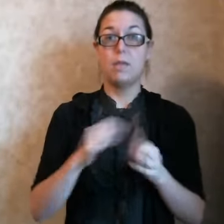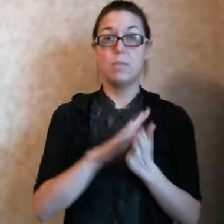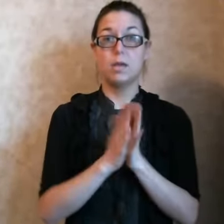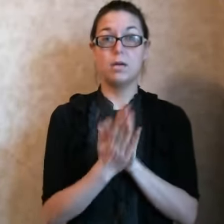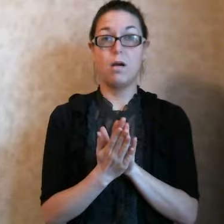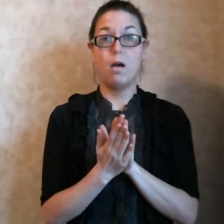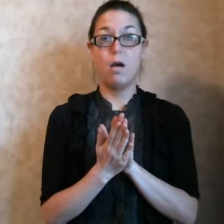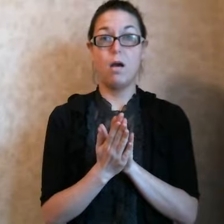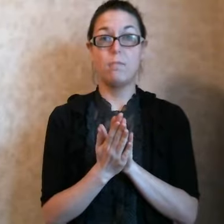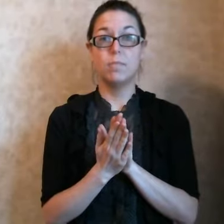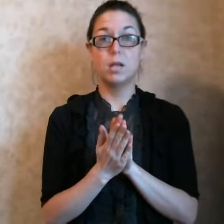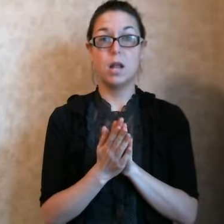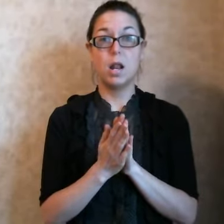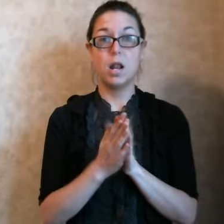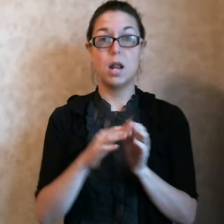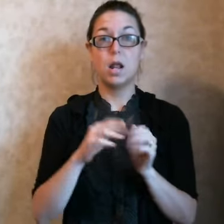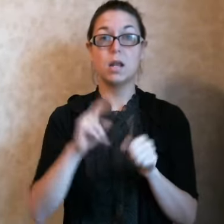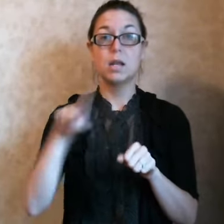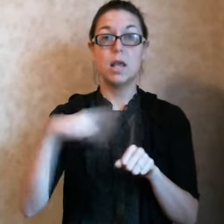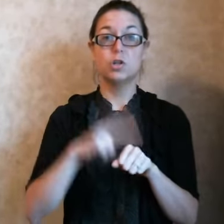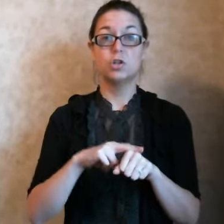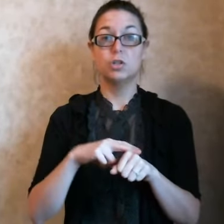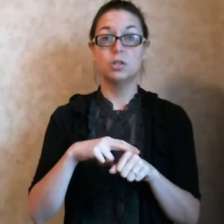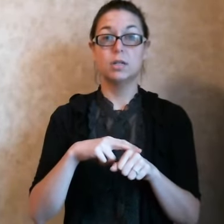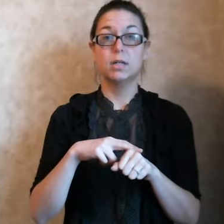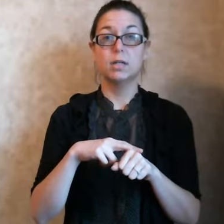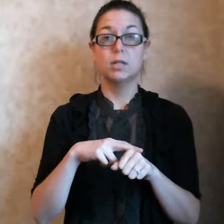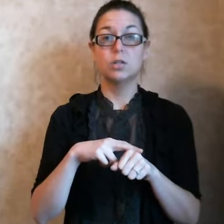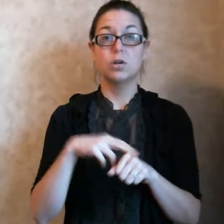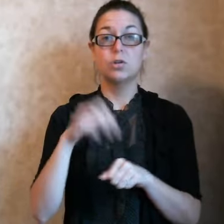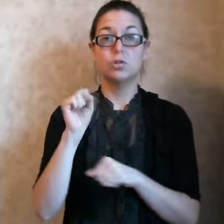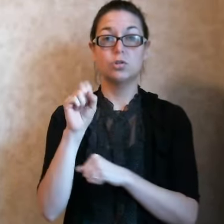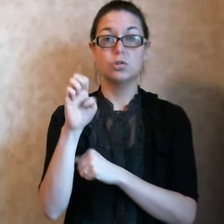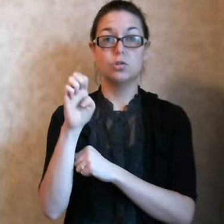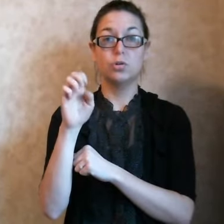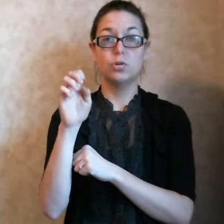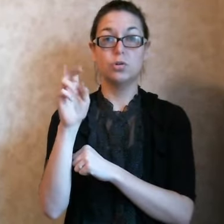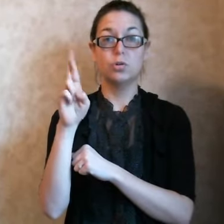interesting. There's a national test through